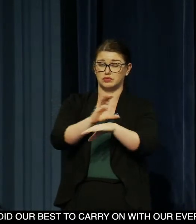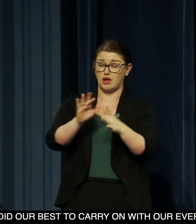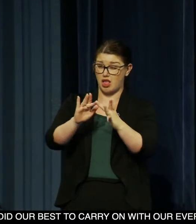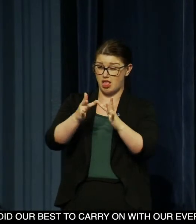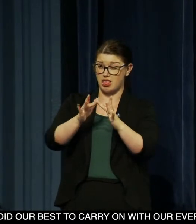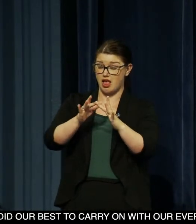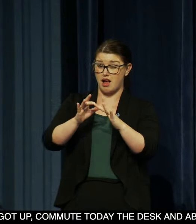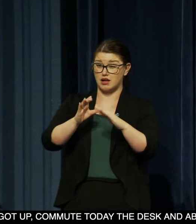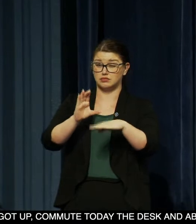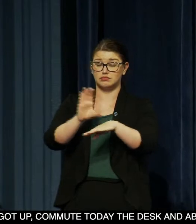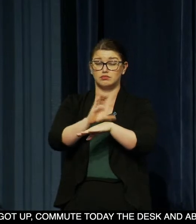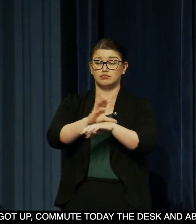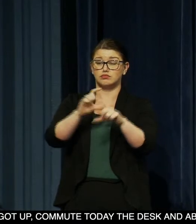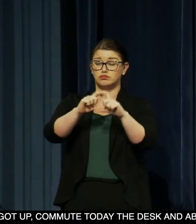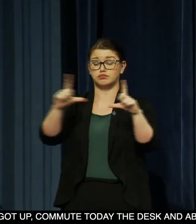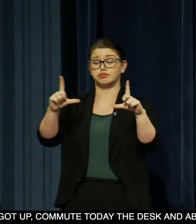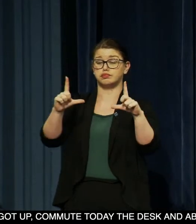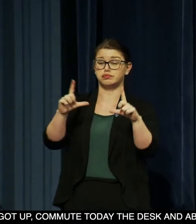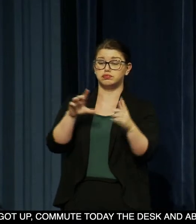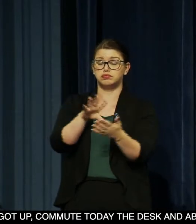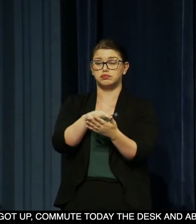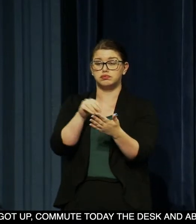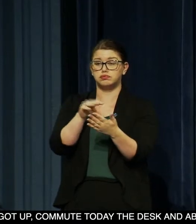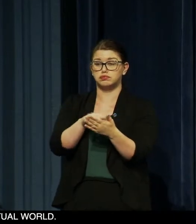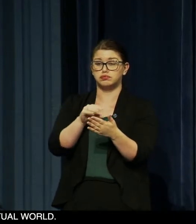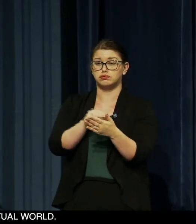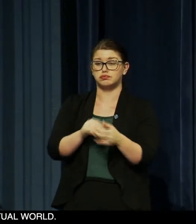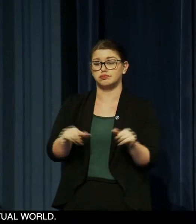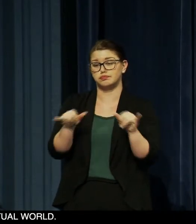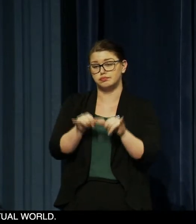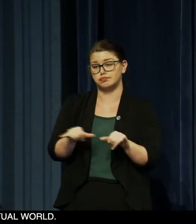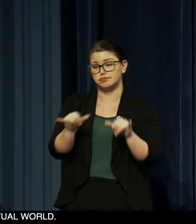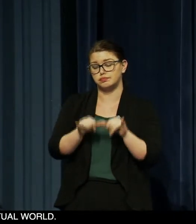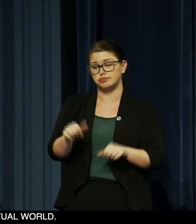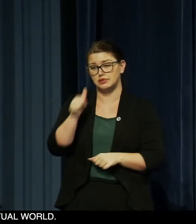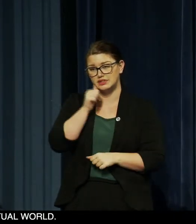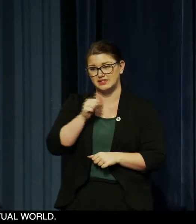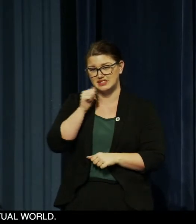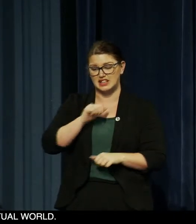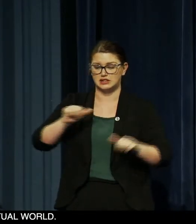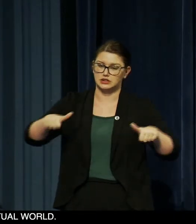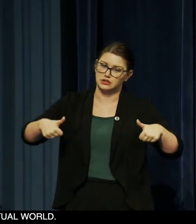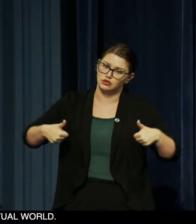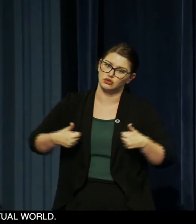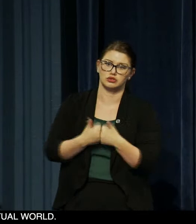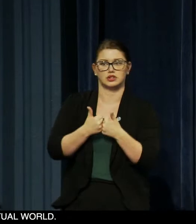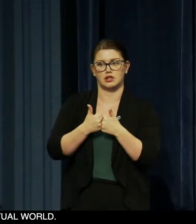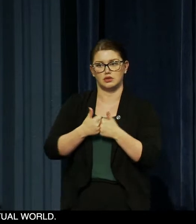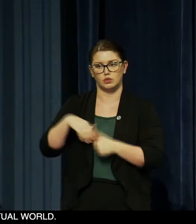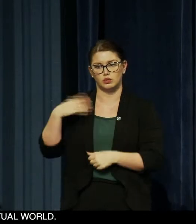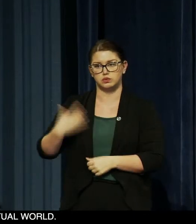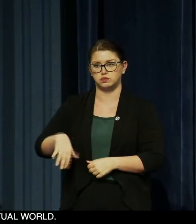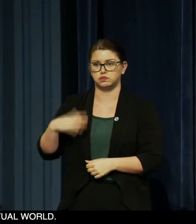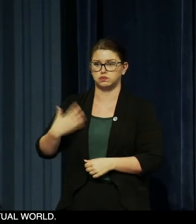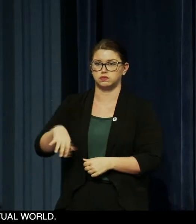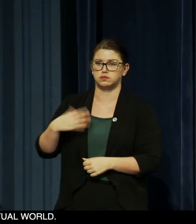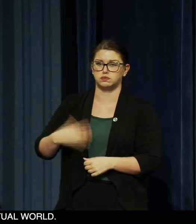world. There's no doubt that this has been a challenging time for all of us.